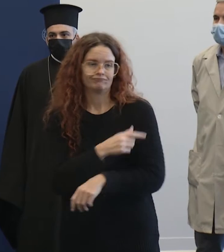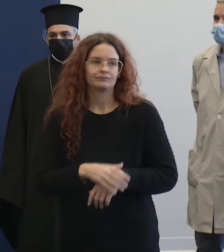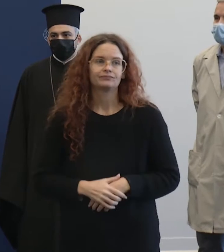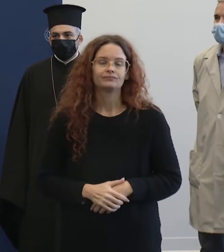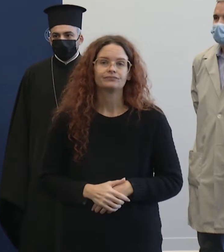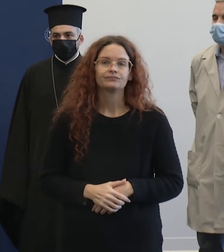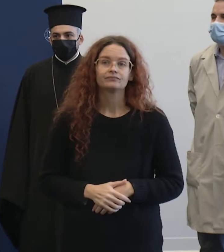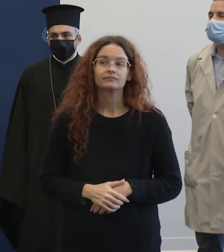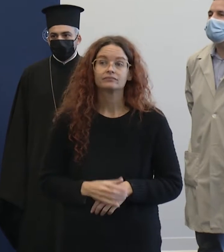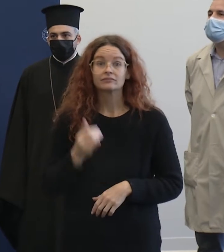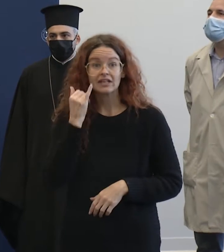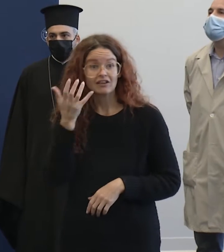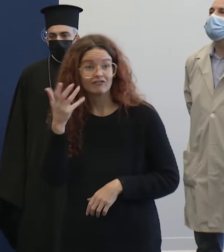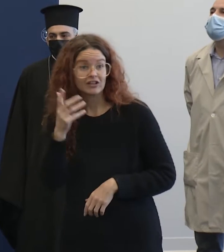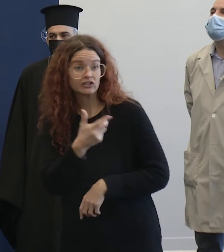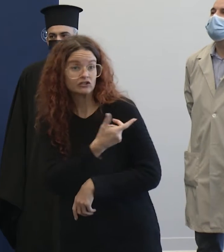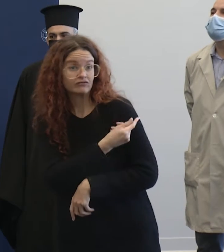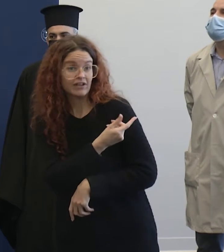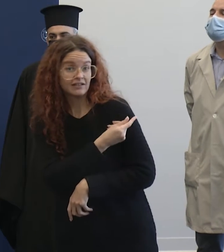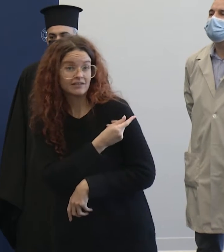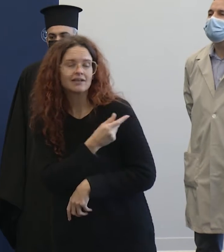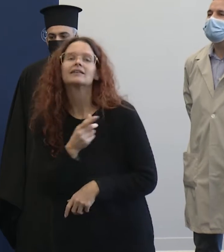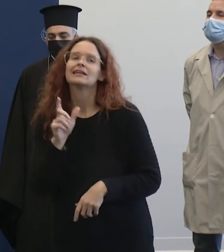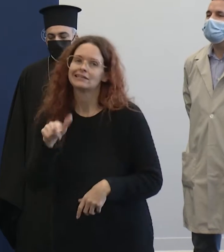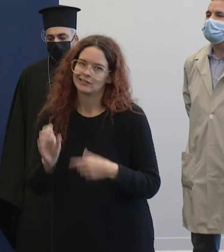And if you've gotten vaccinated, get your booster.